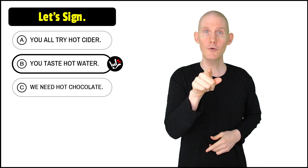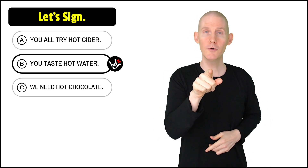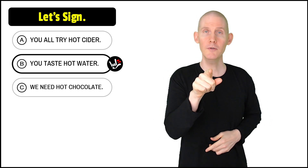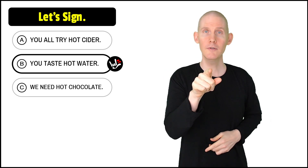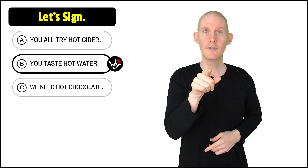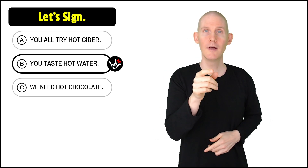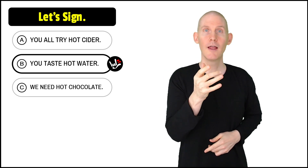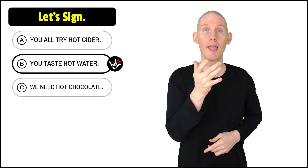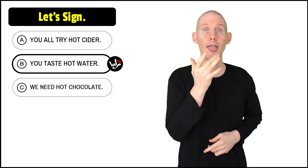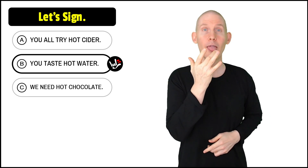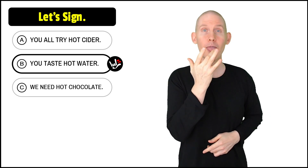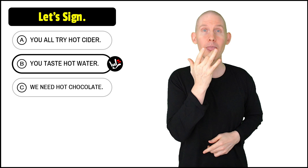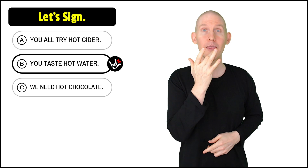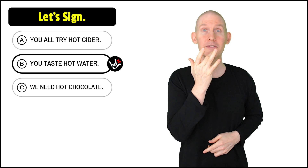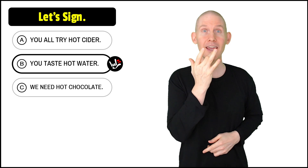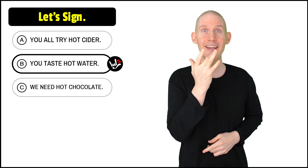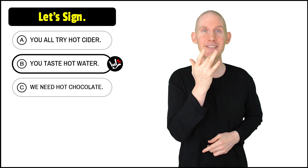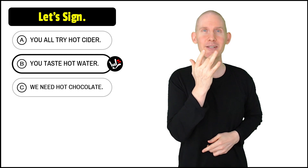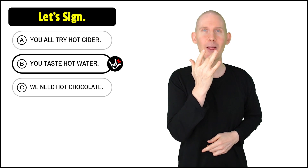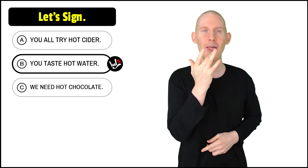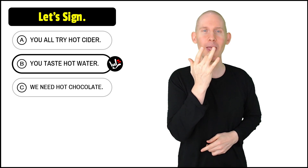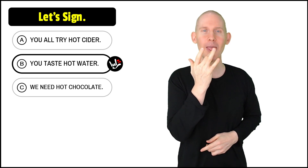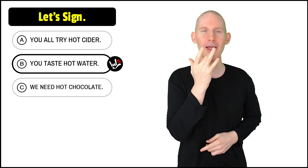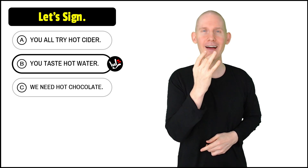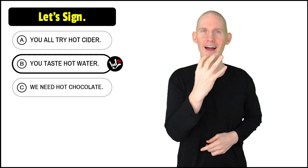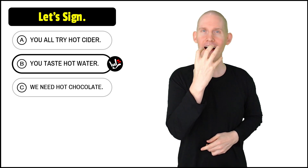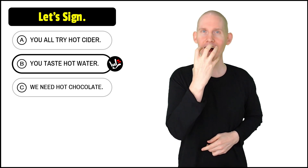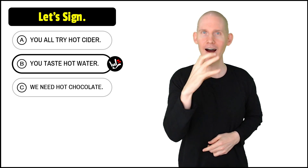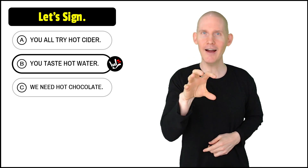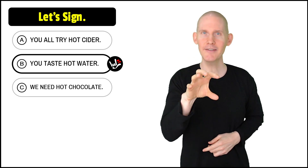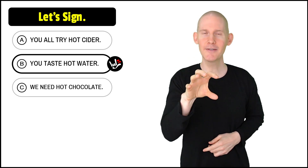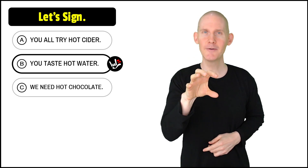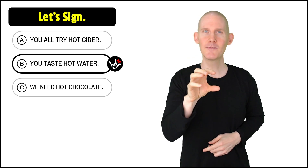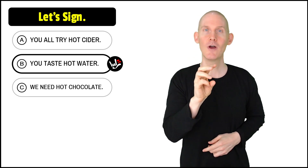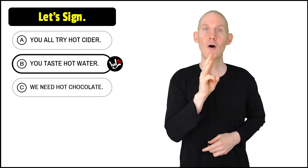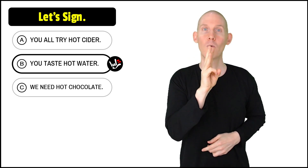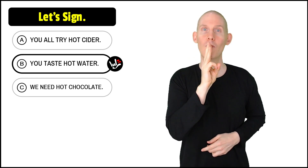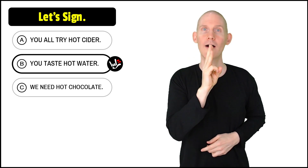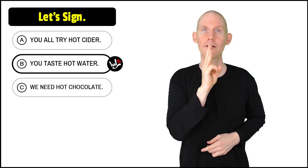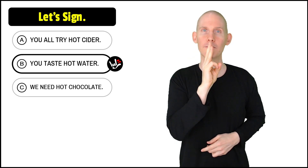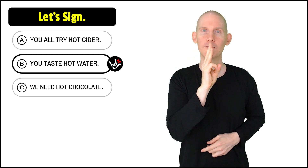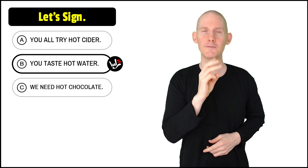You taste hot water.